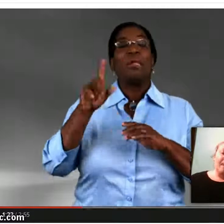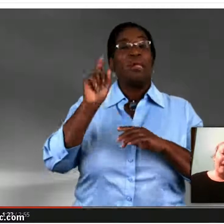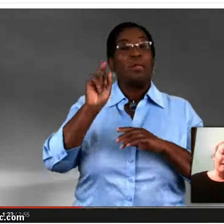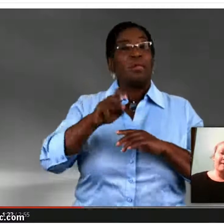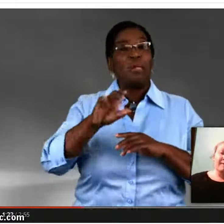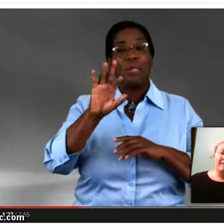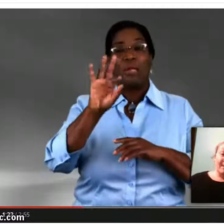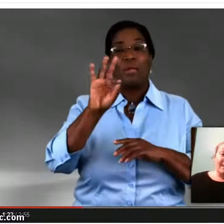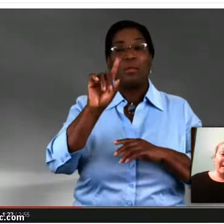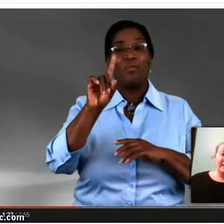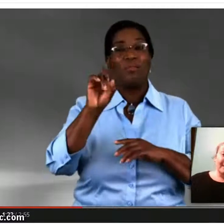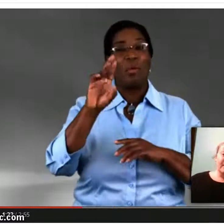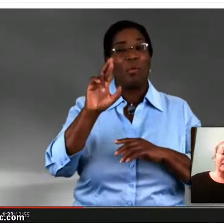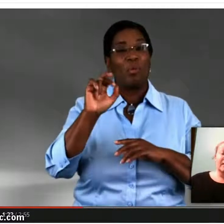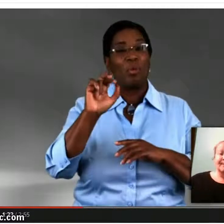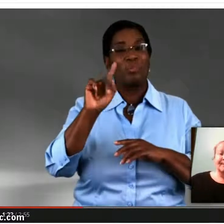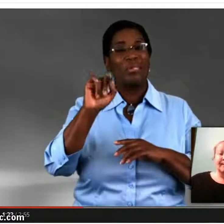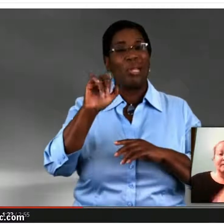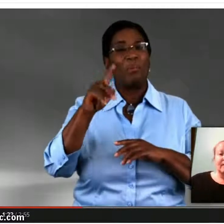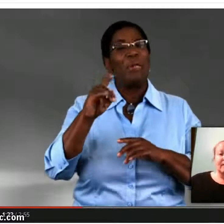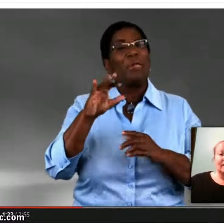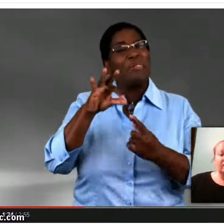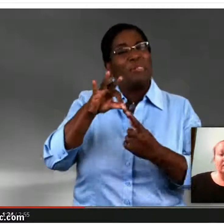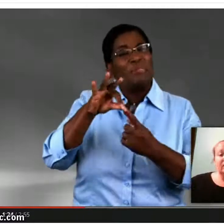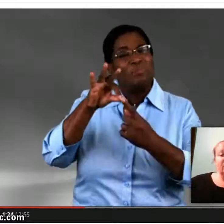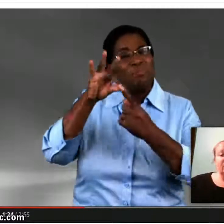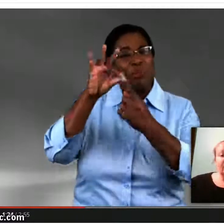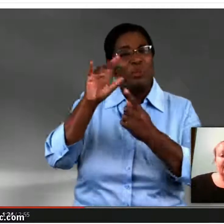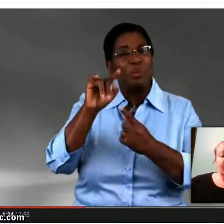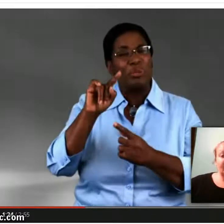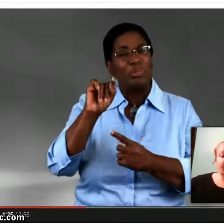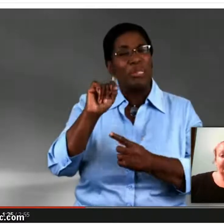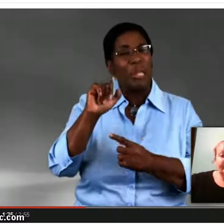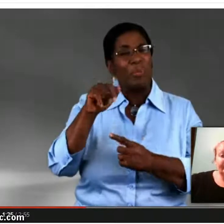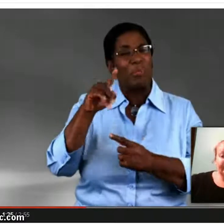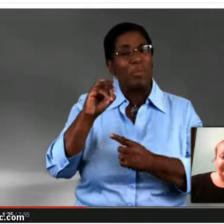And then for the petals, I'm going to explain to you how we do those later.